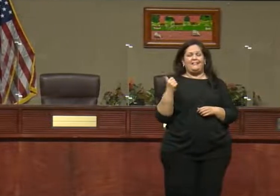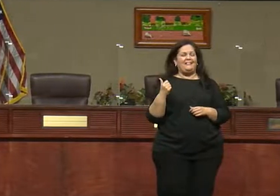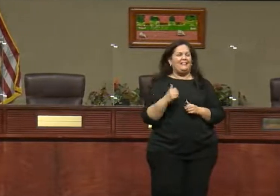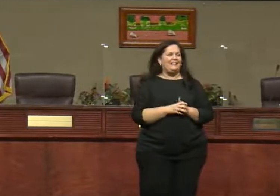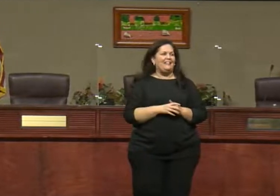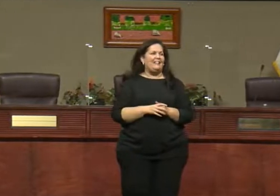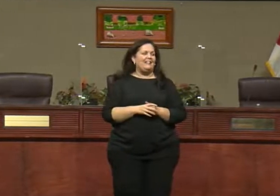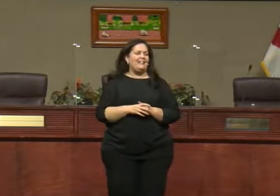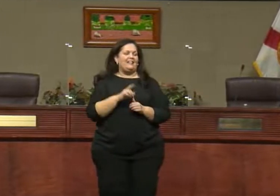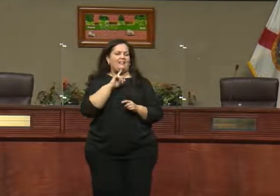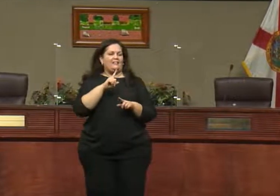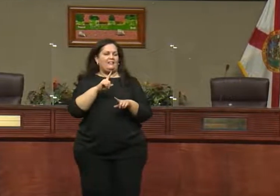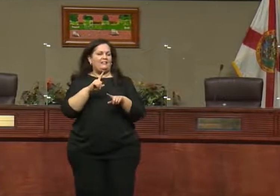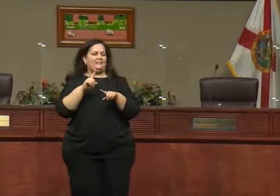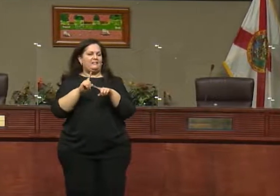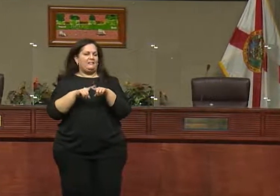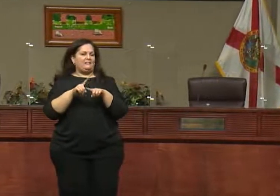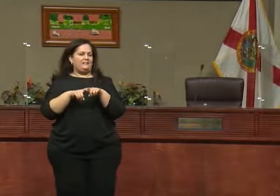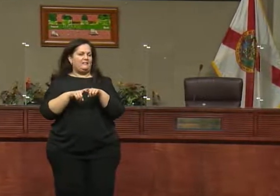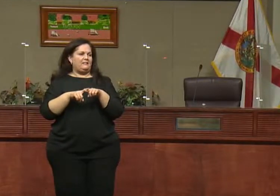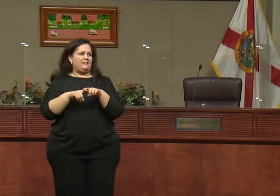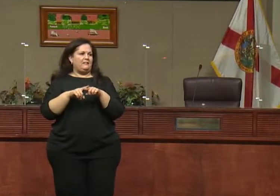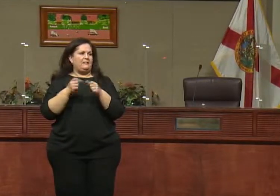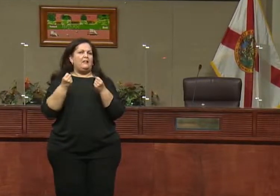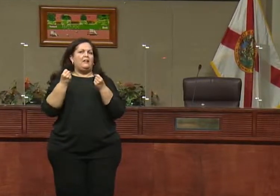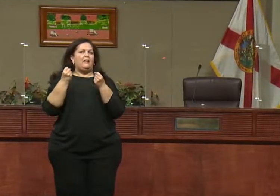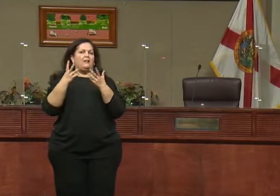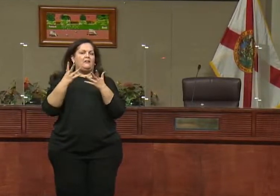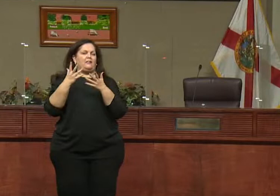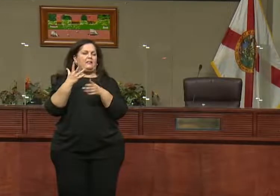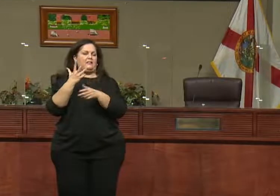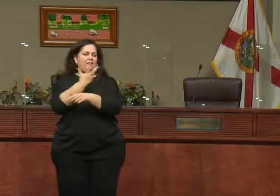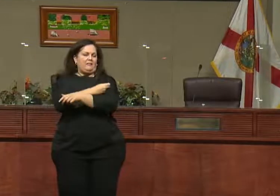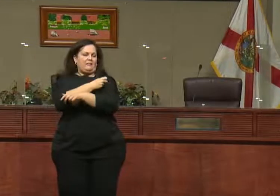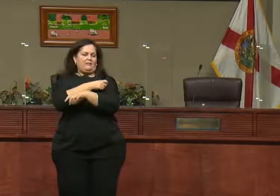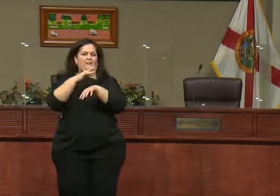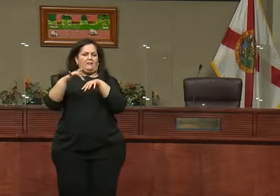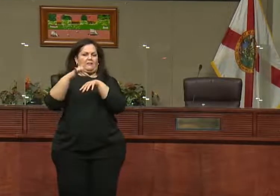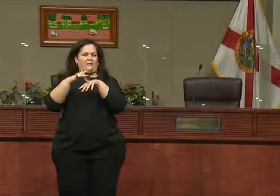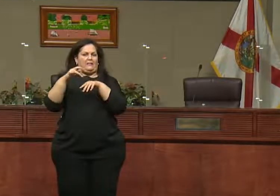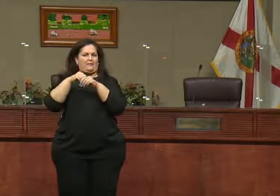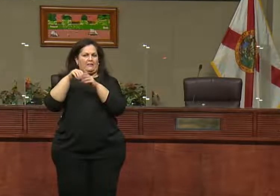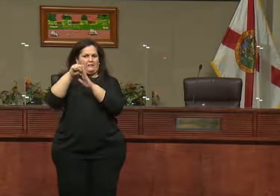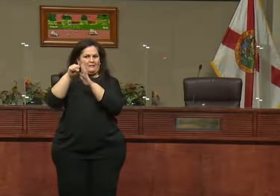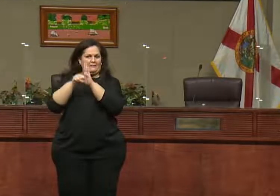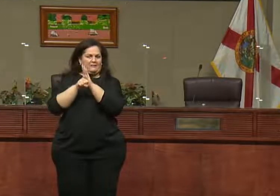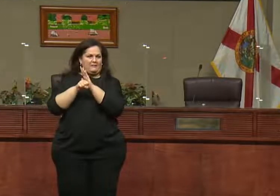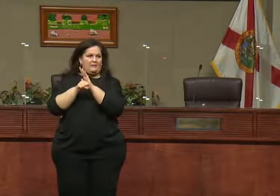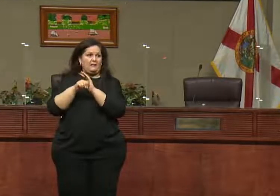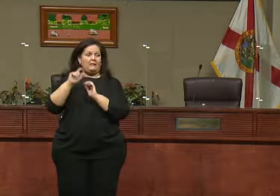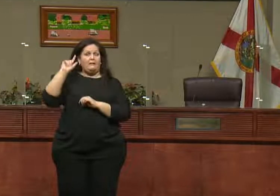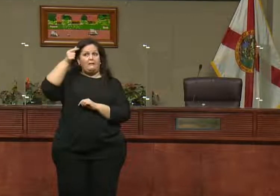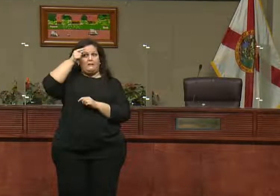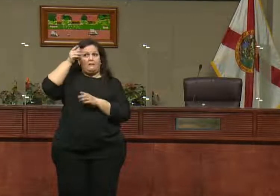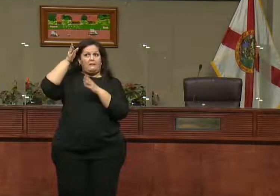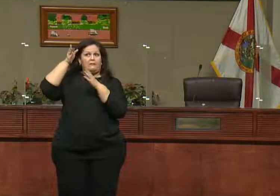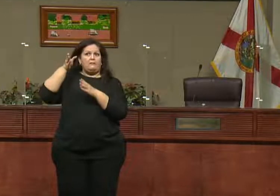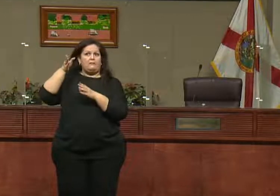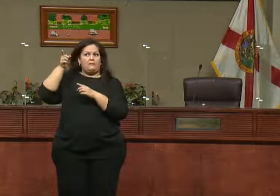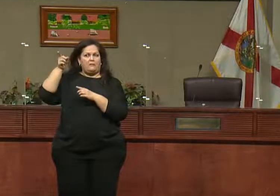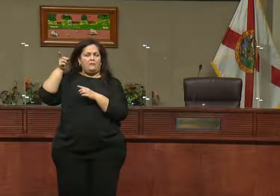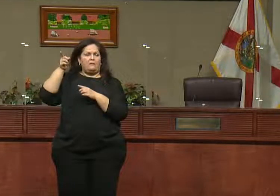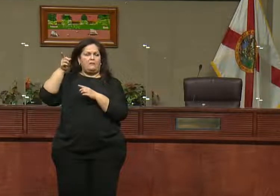It's based upon the available inventory within the state, and the governor, as the